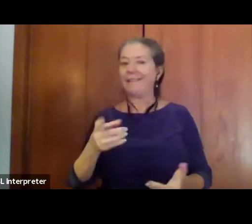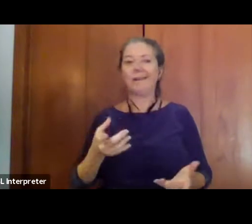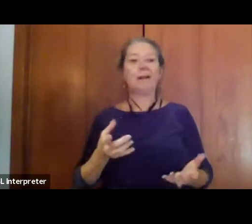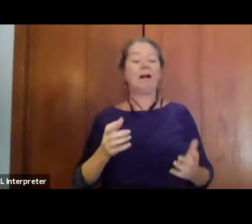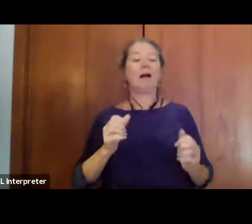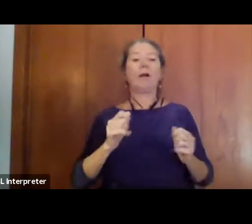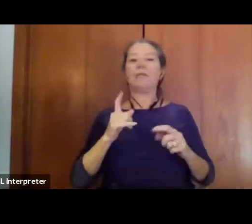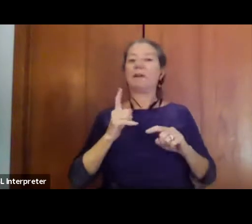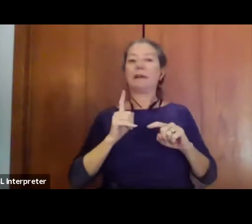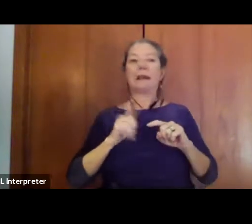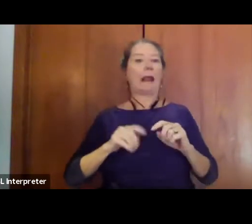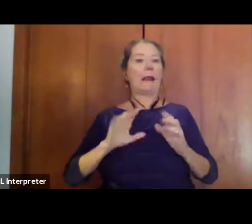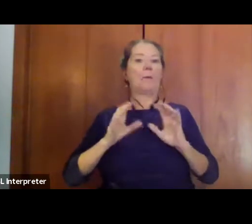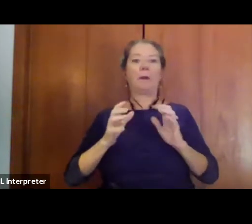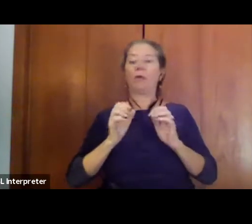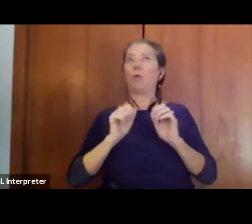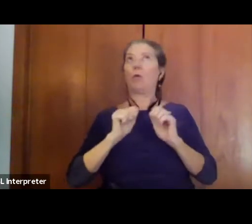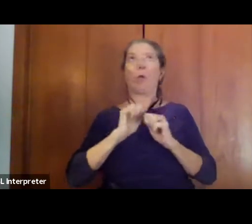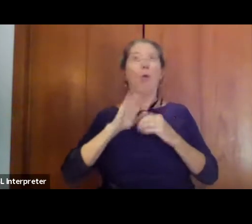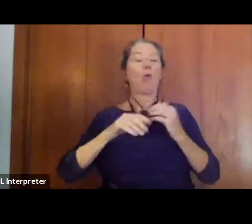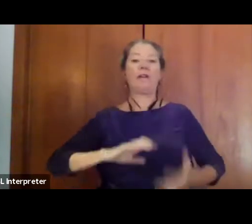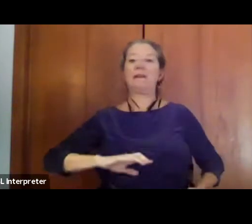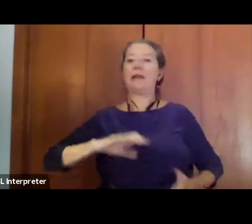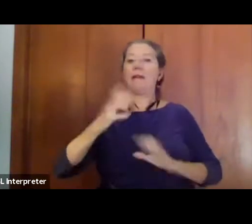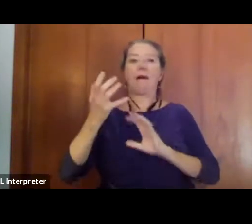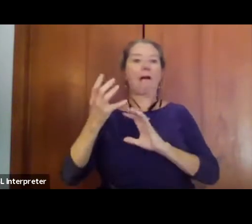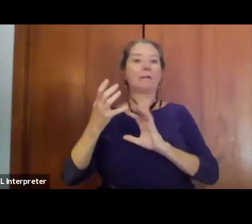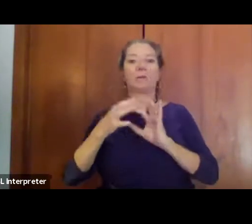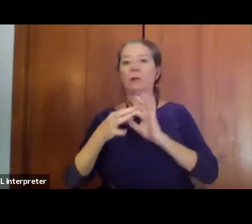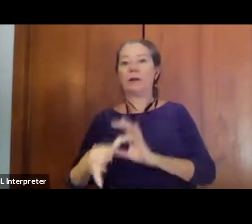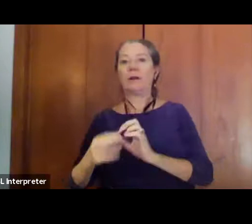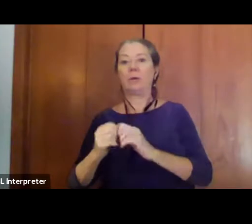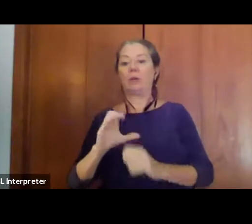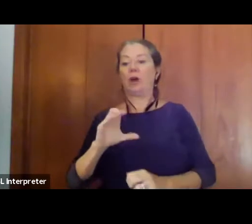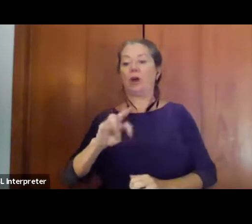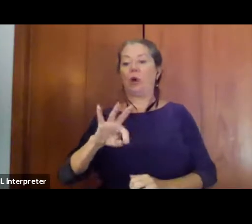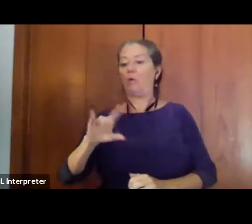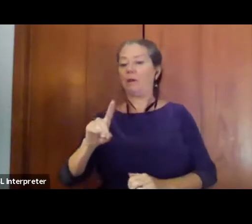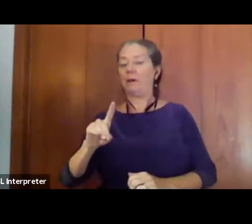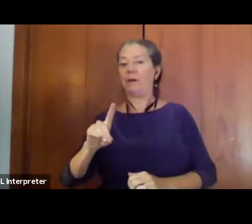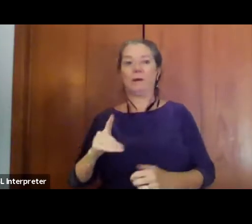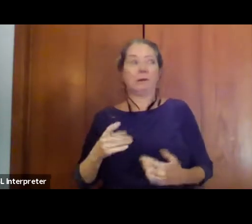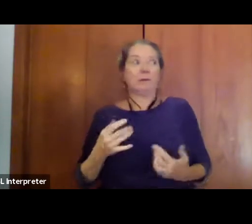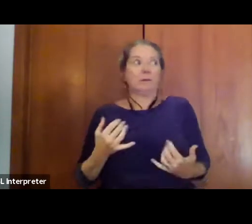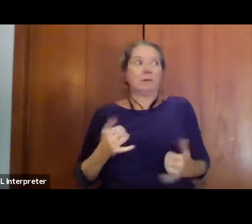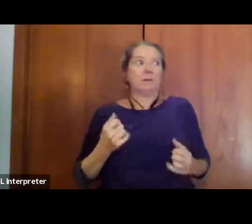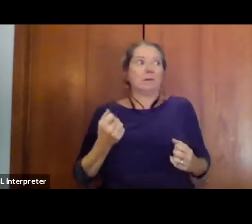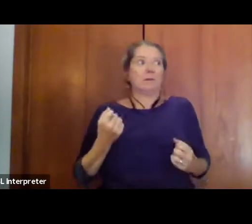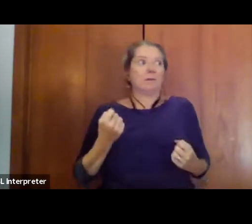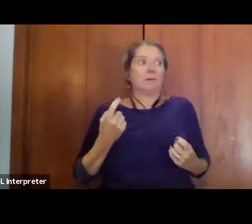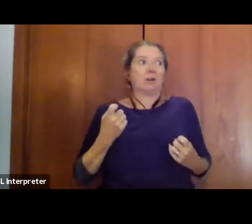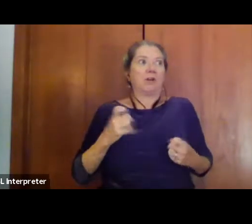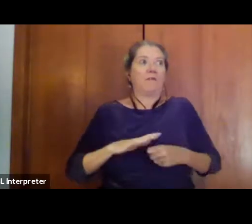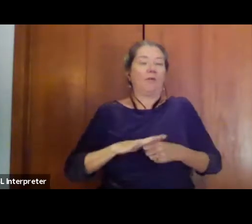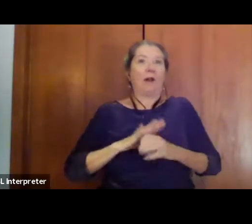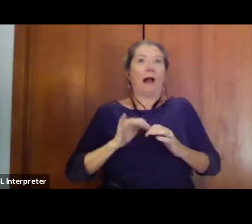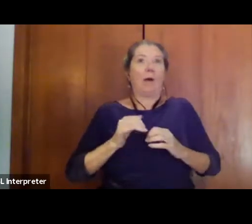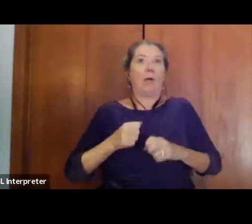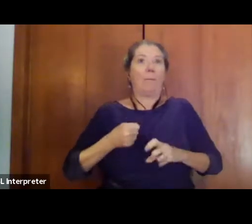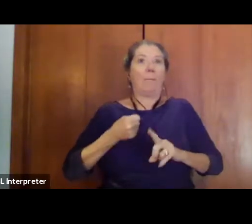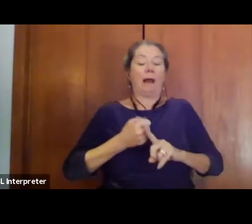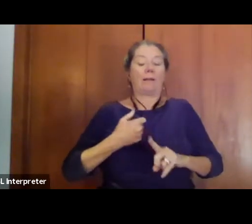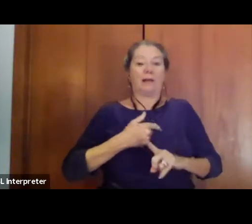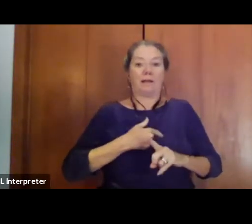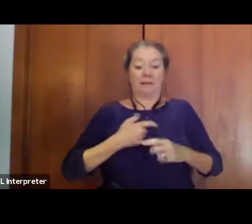absolute chaos and disorder of COVID. We're still trying to fully comprehend how it affected us in the short term, and we'll find out about the